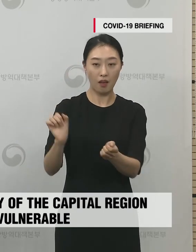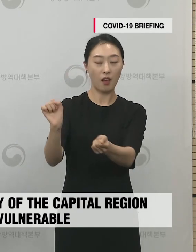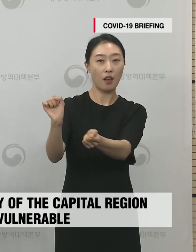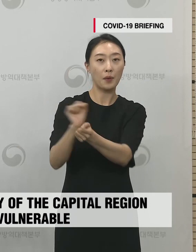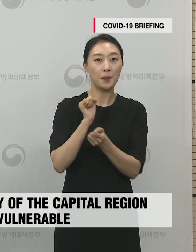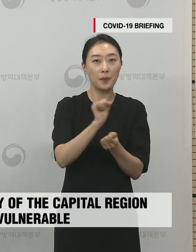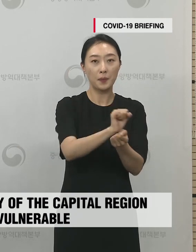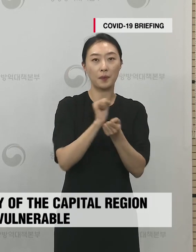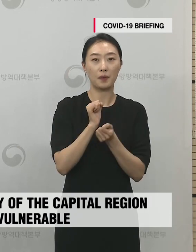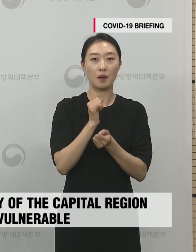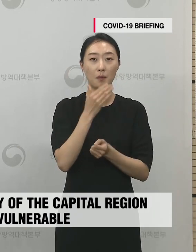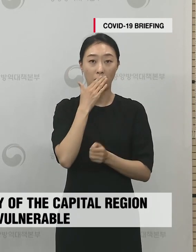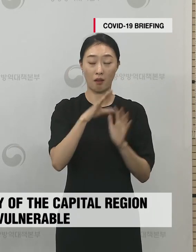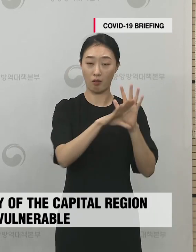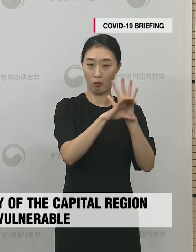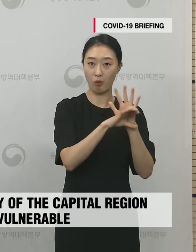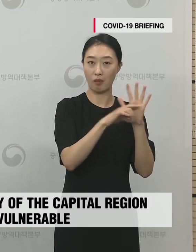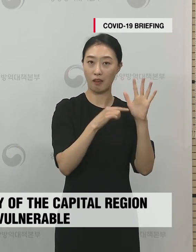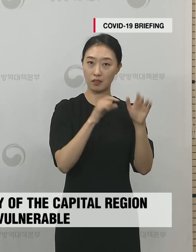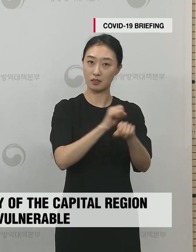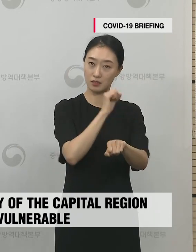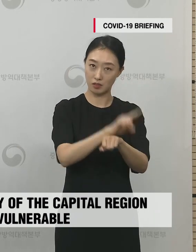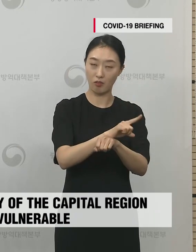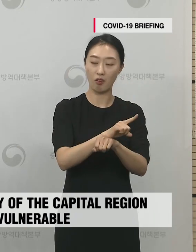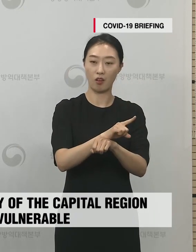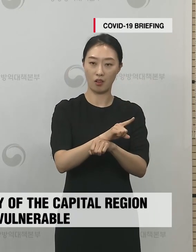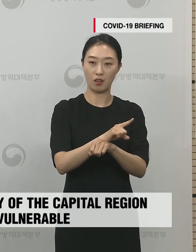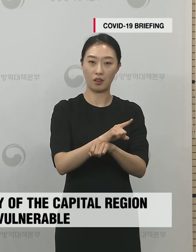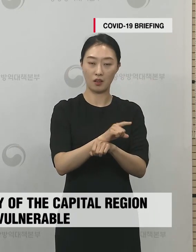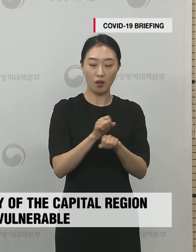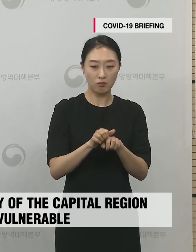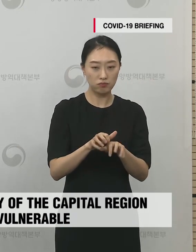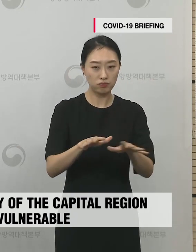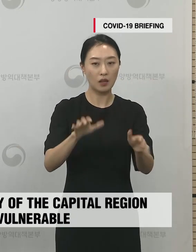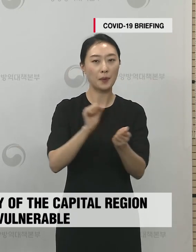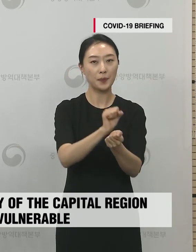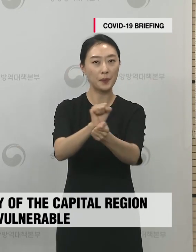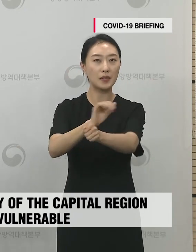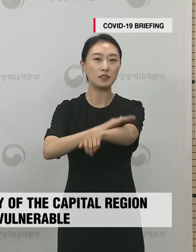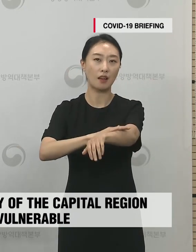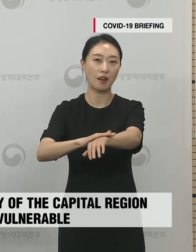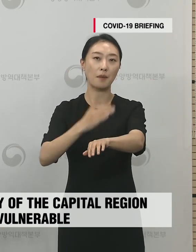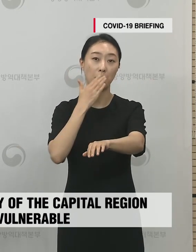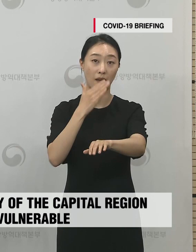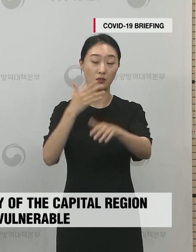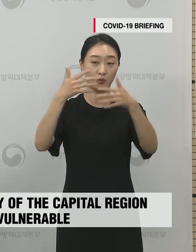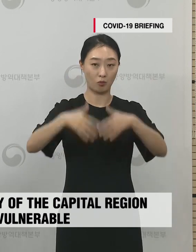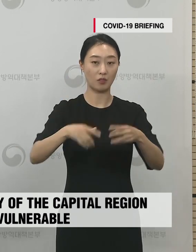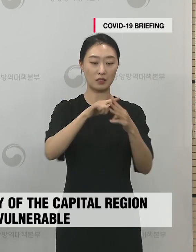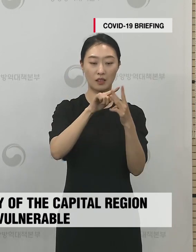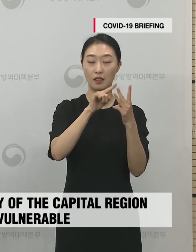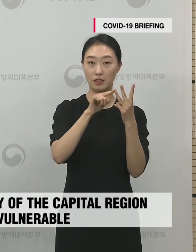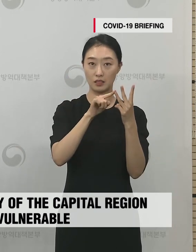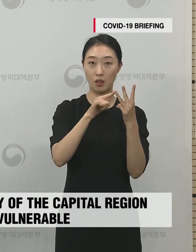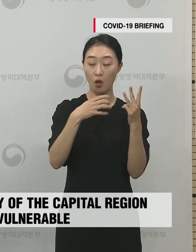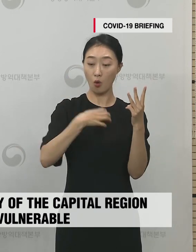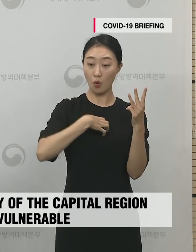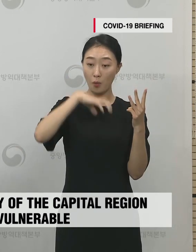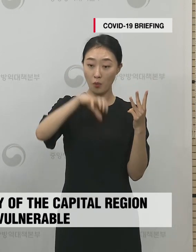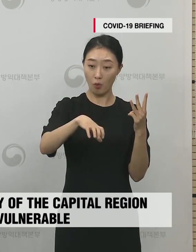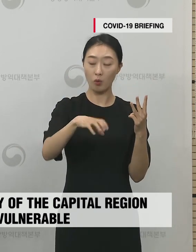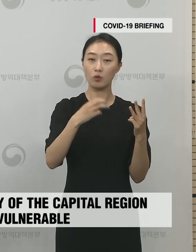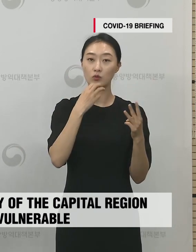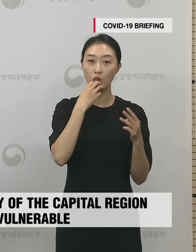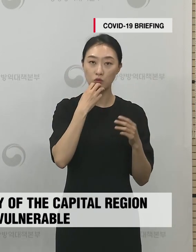So these chains of transmissions will also be around with us for the time being. And